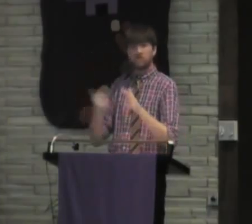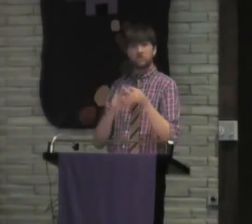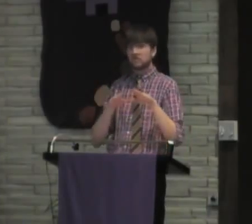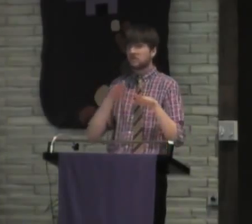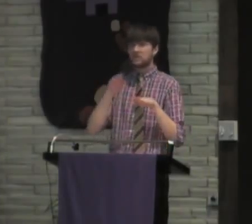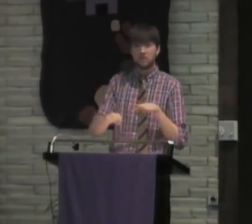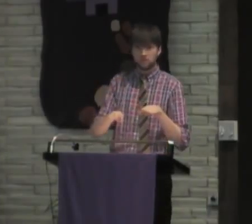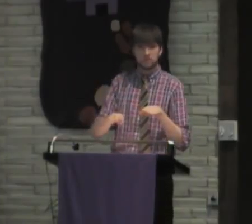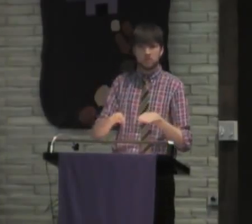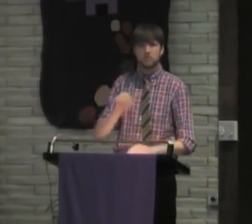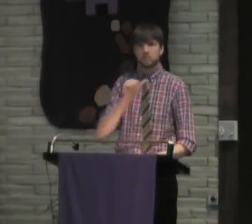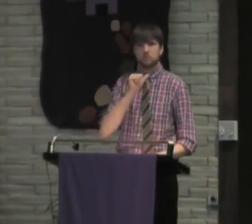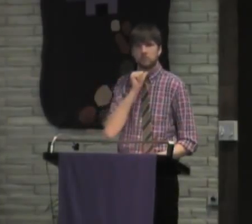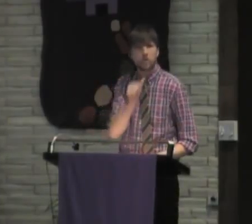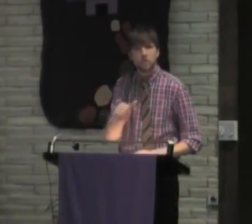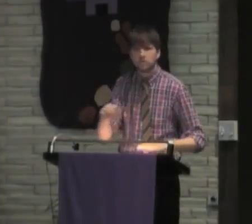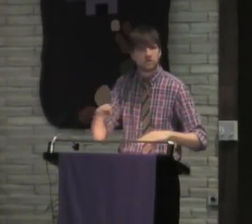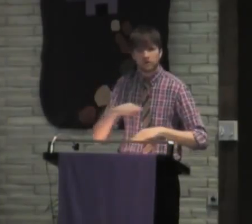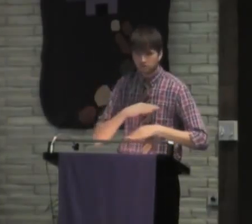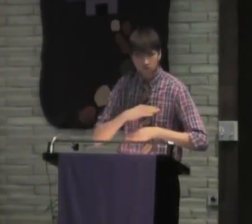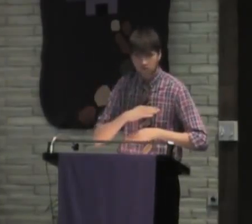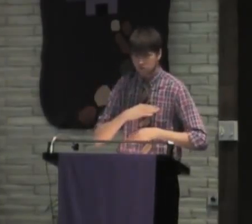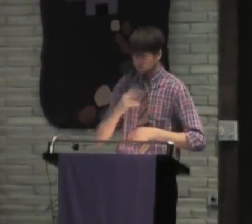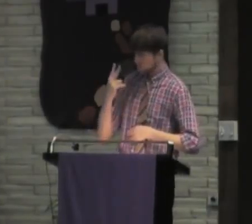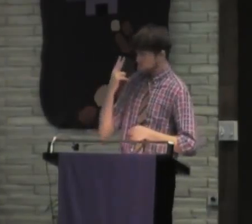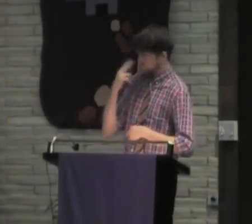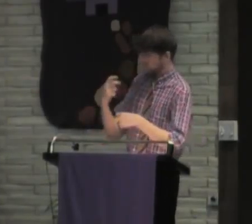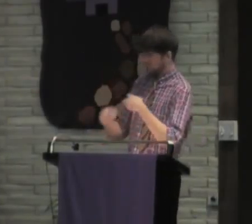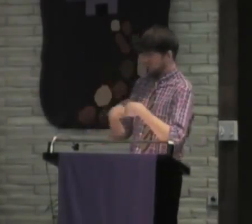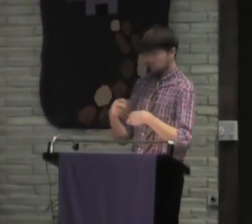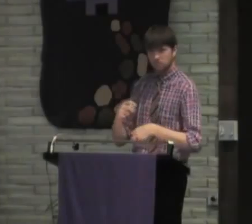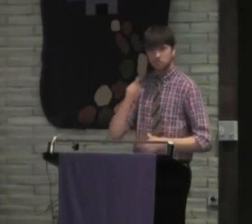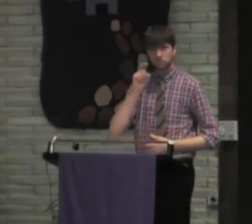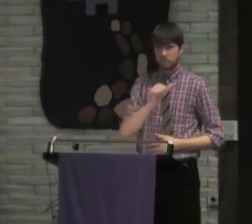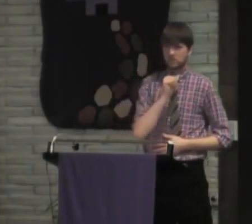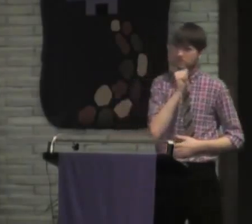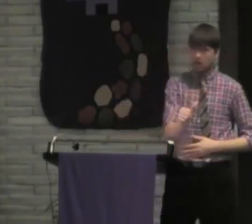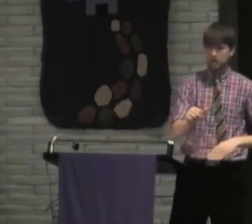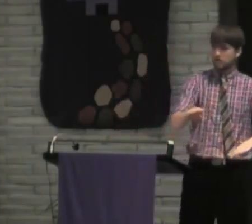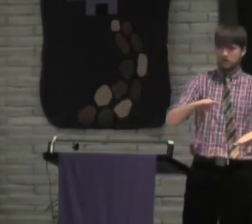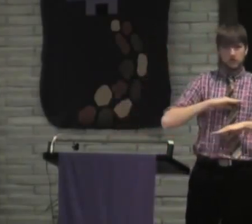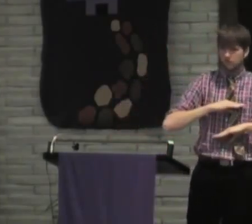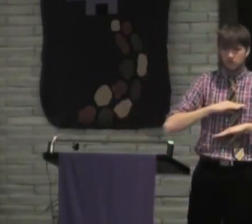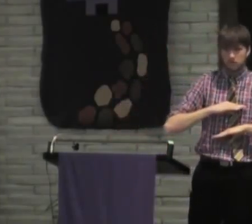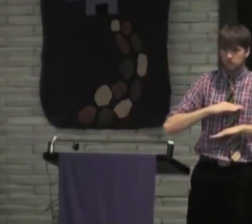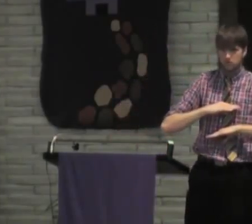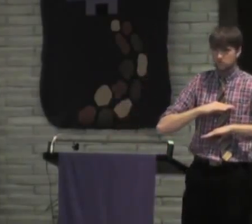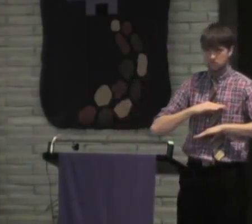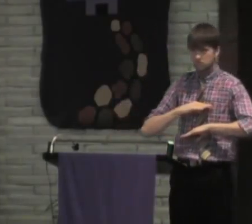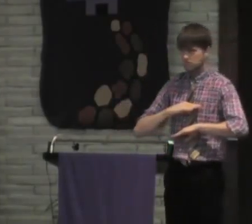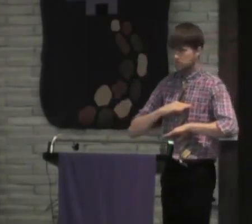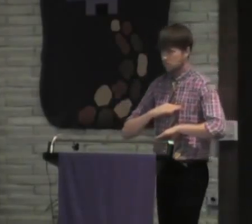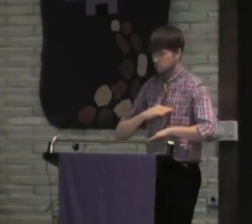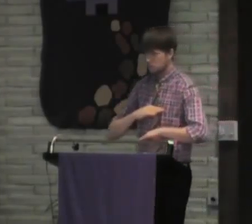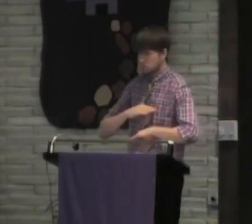We should be concerned about that. So the first step is not to be satisfied. We should not see these things and